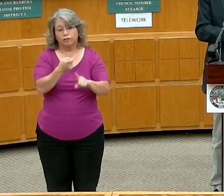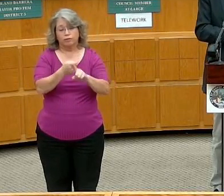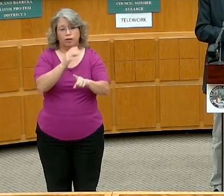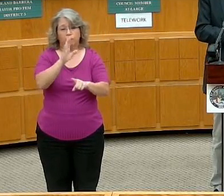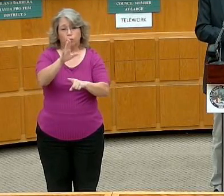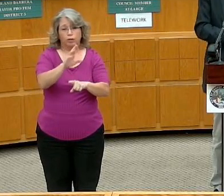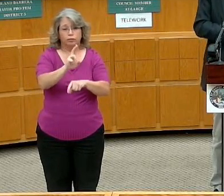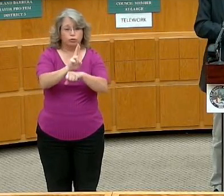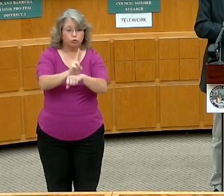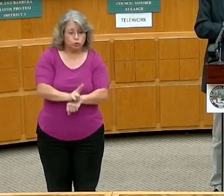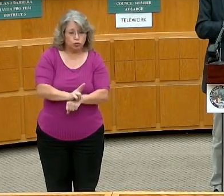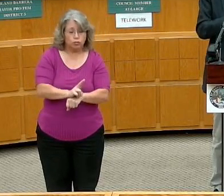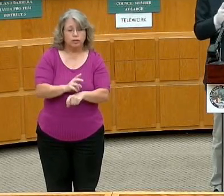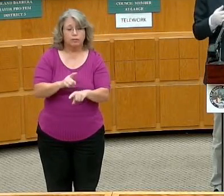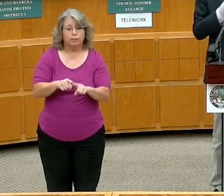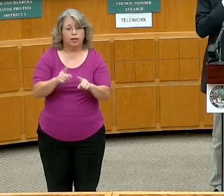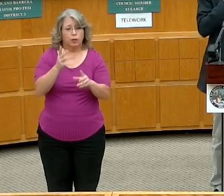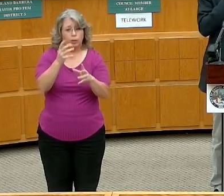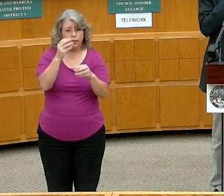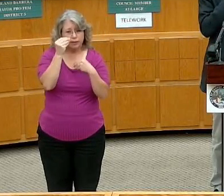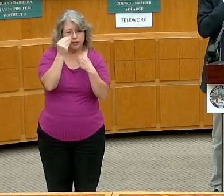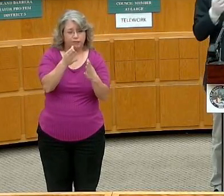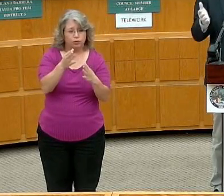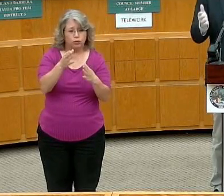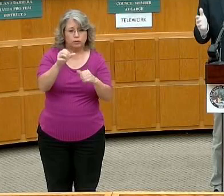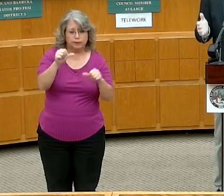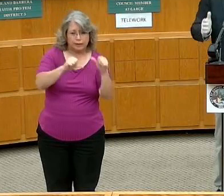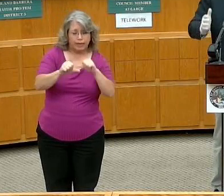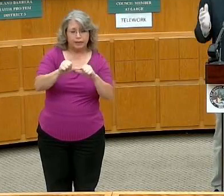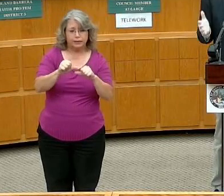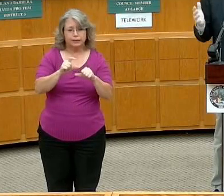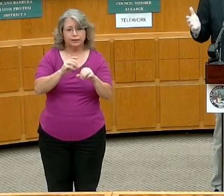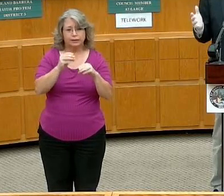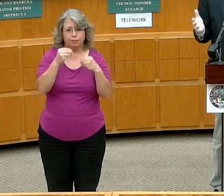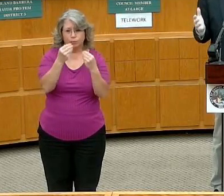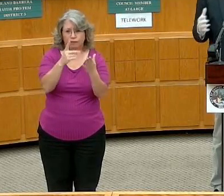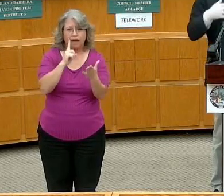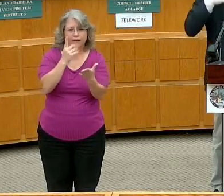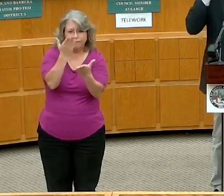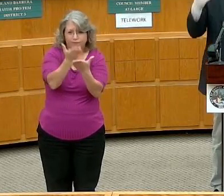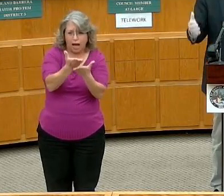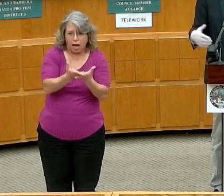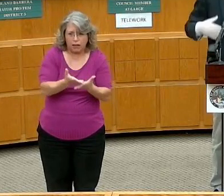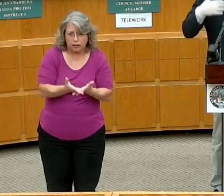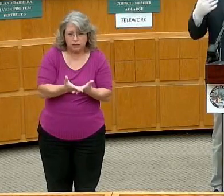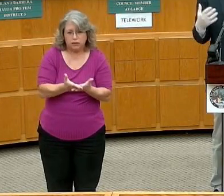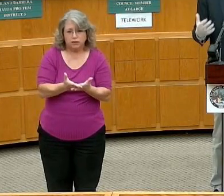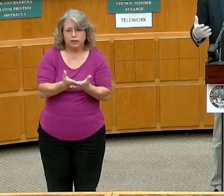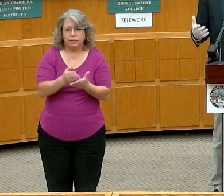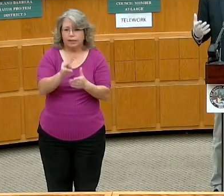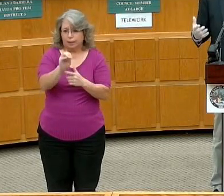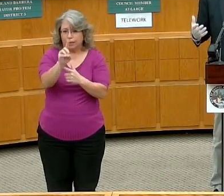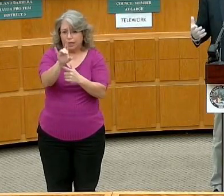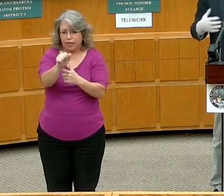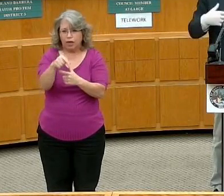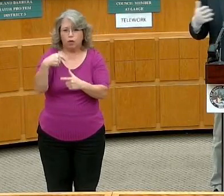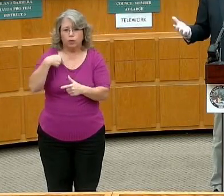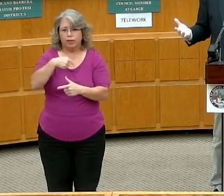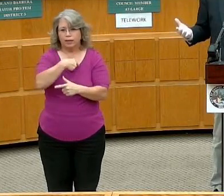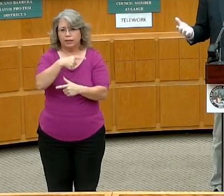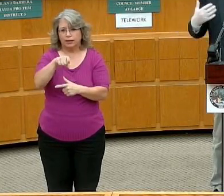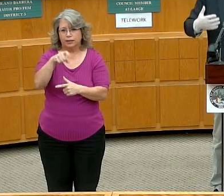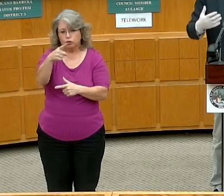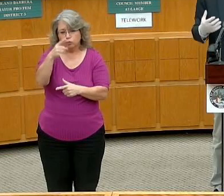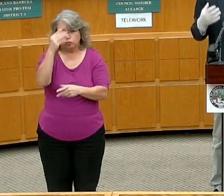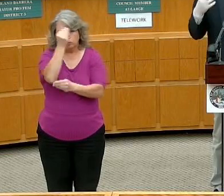give you the science. We want to give you the fact. We want particularly for the media, we really need you to give the best information possible